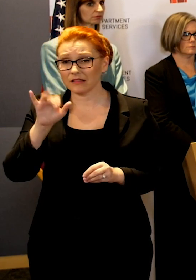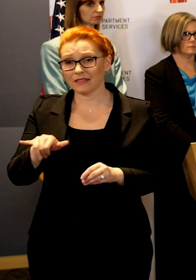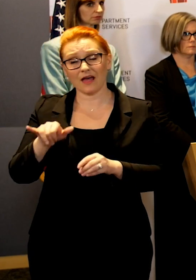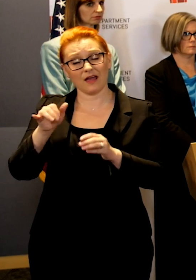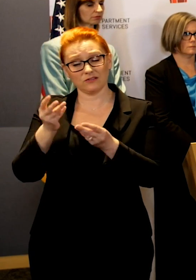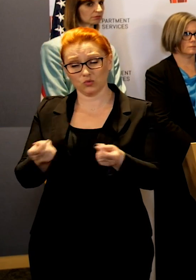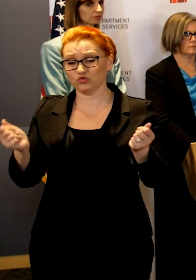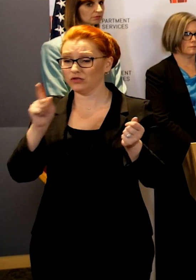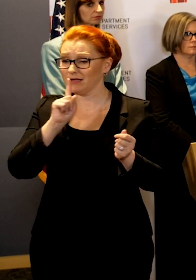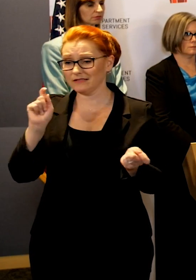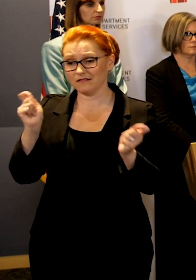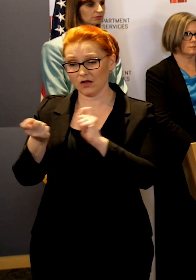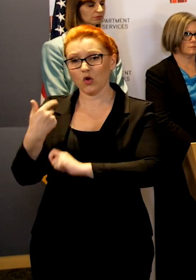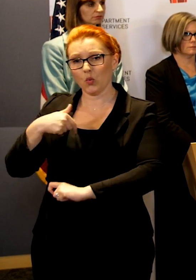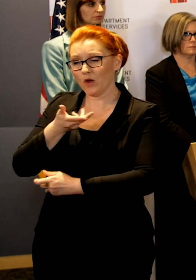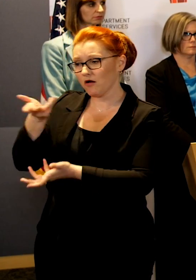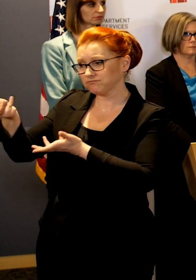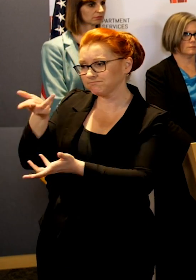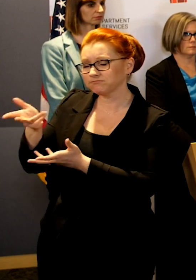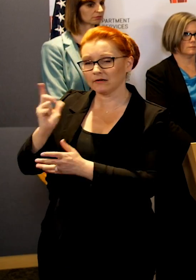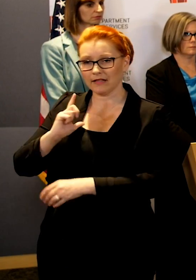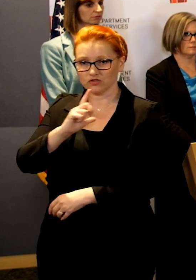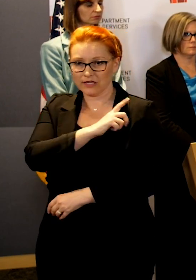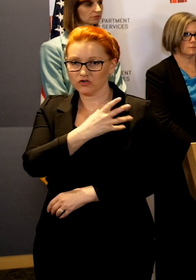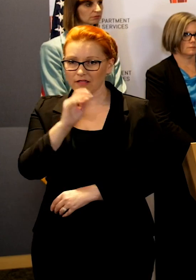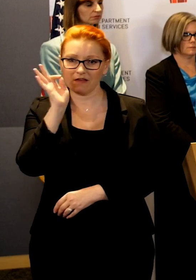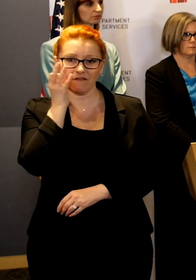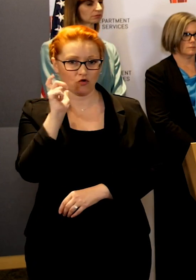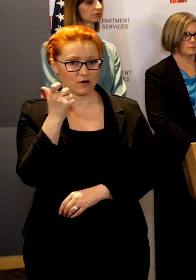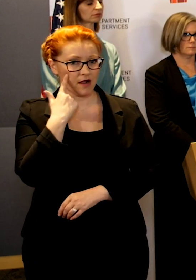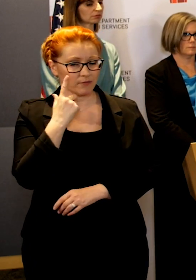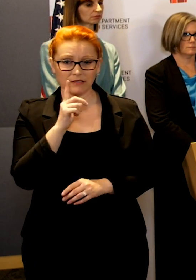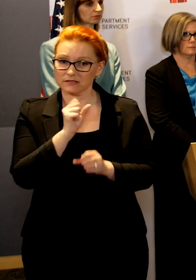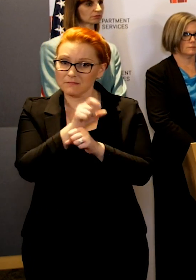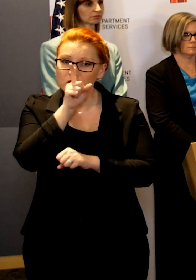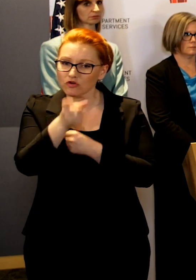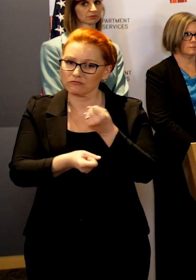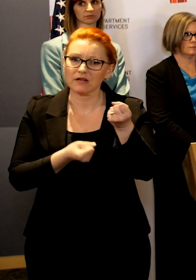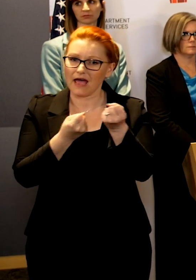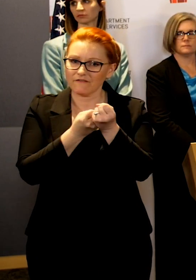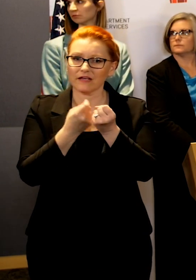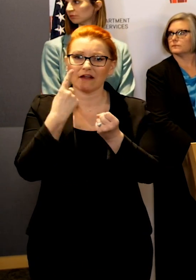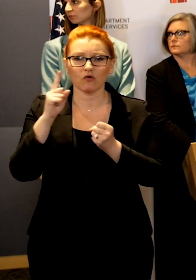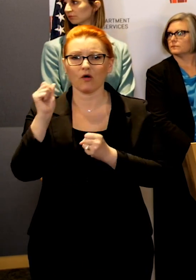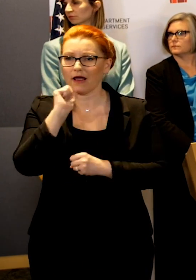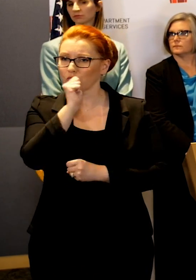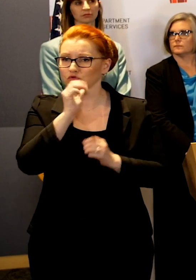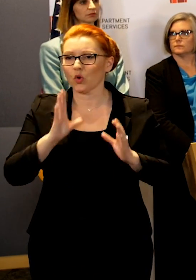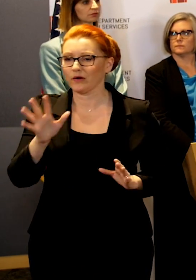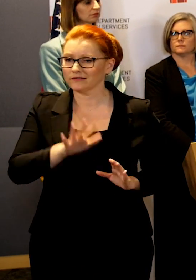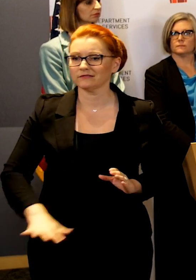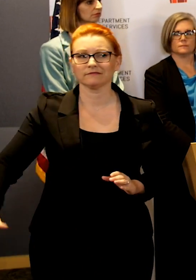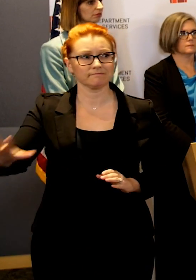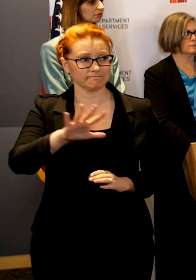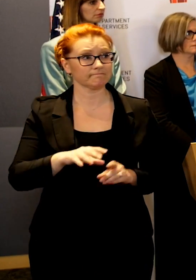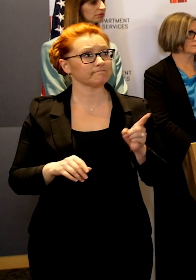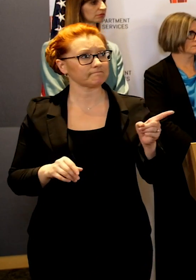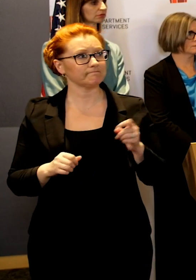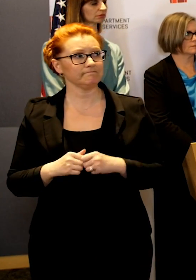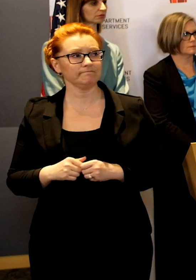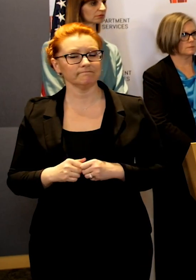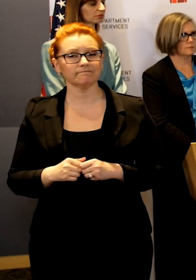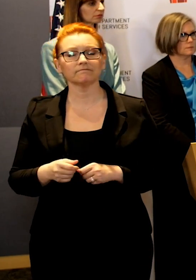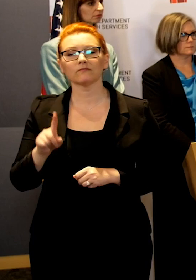with the legislature and the federal government to advocate on behalf of all Arizonans. We'll come here, then we'll wrap up with Brian. This question is